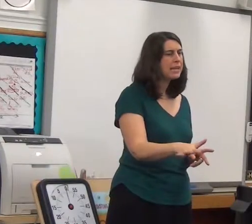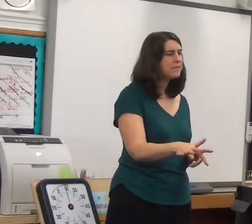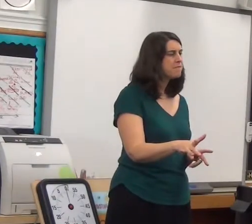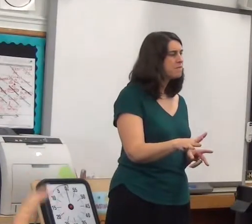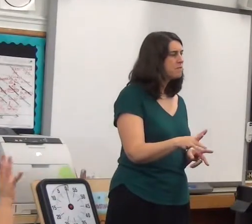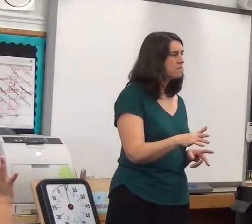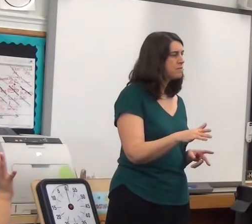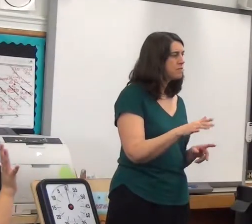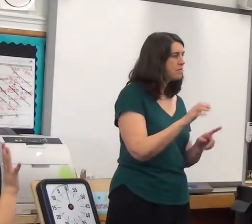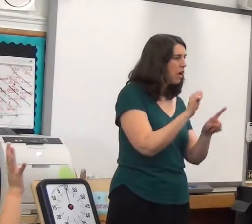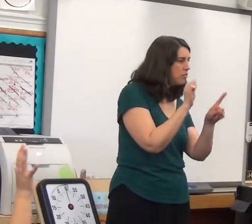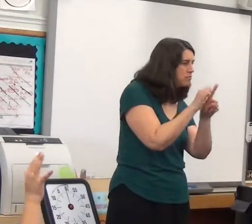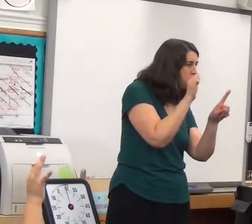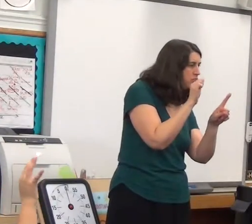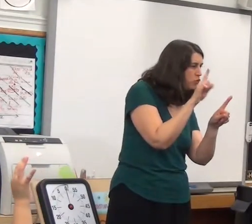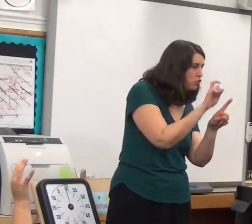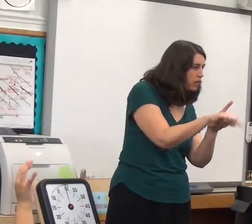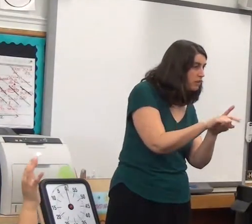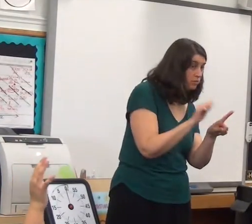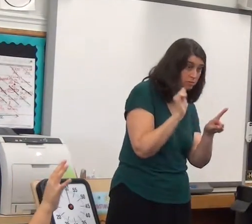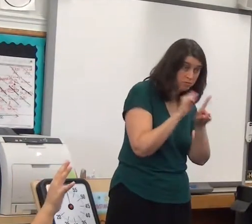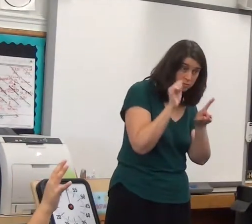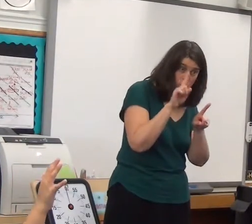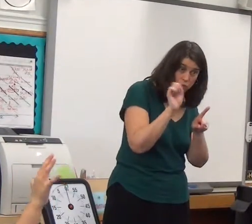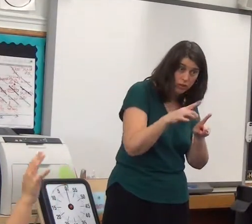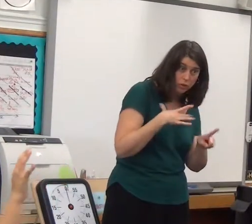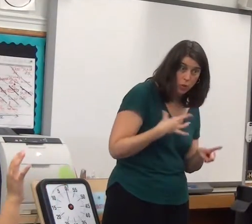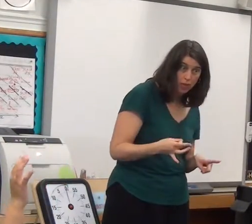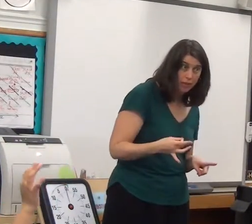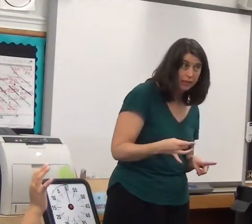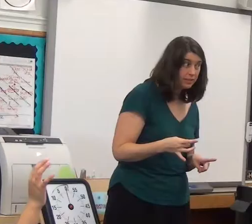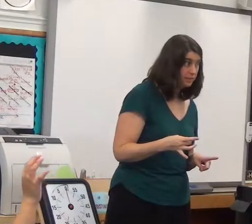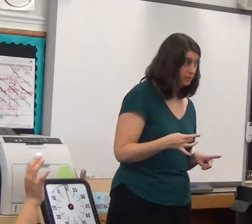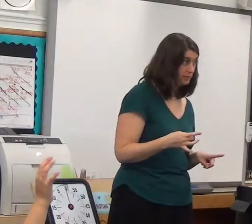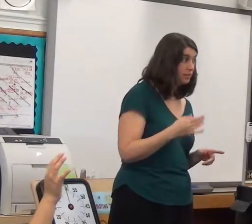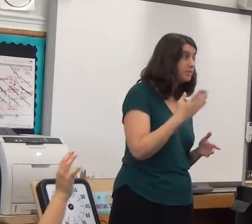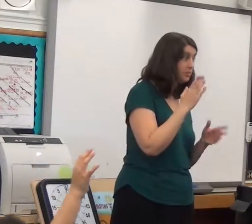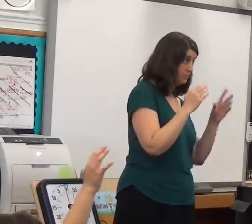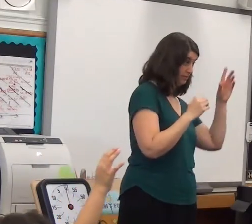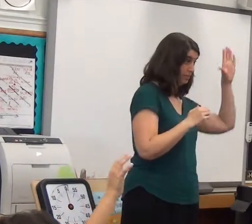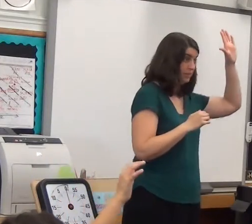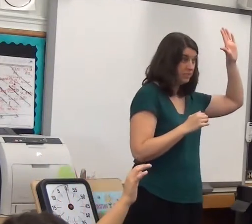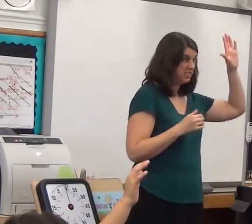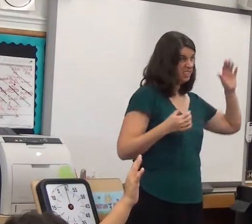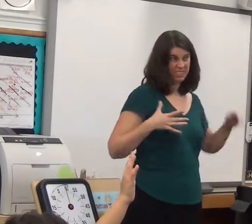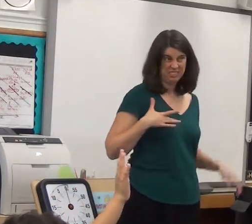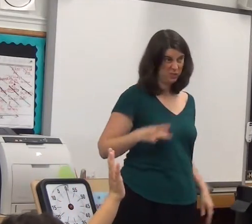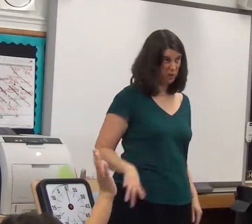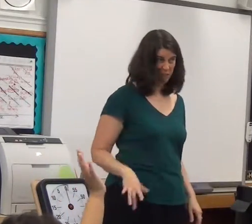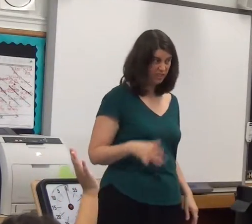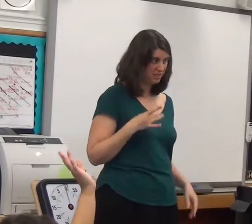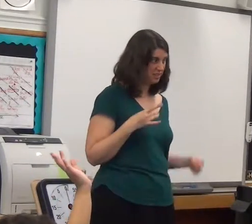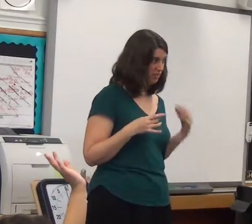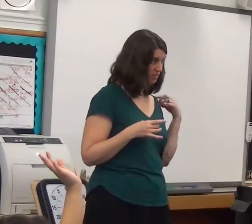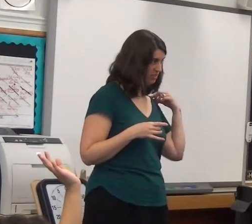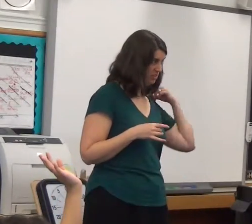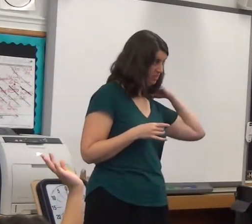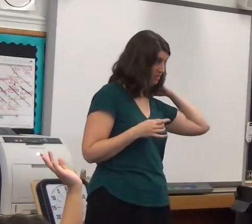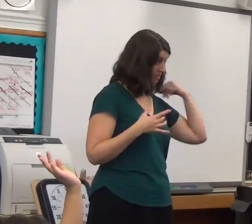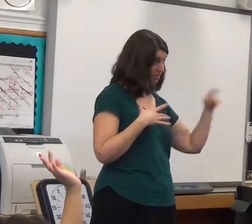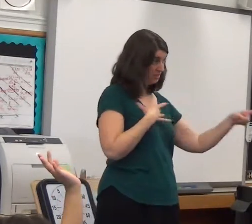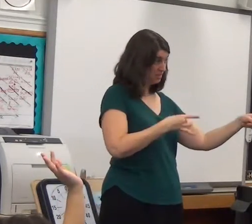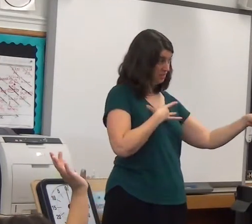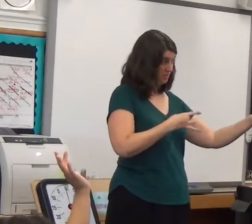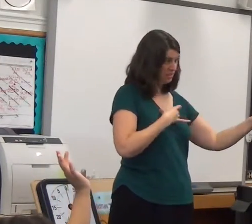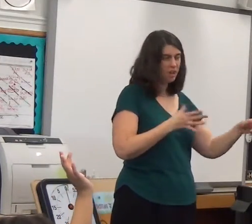it's kind of a riddle. Do we like riddles? Yeah. I do. Some of you like riddles. Some of us don't like riddles. I like riddles. You like